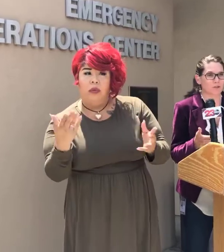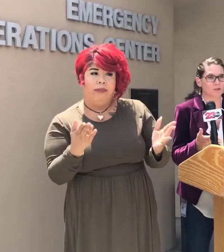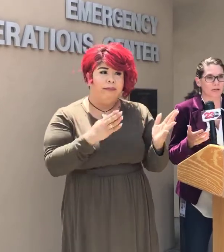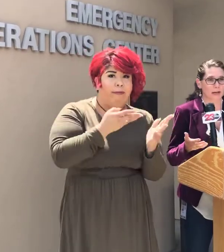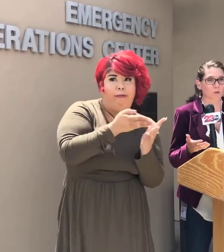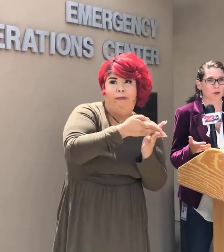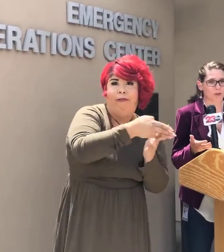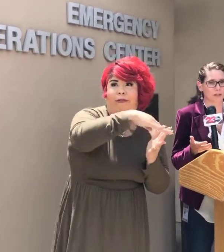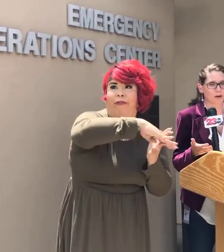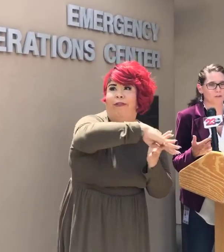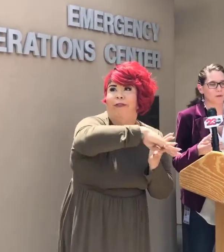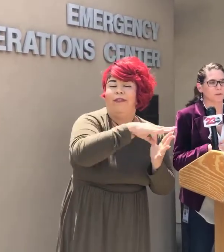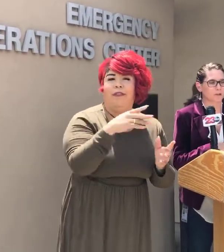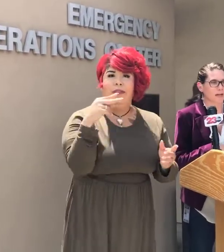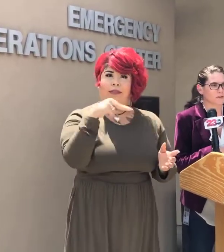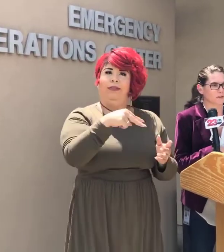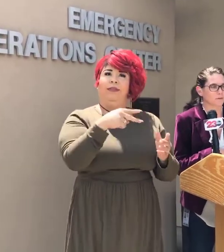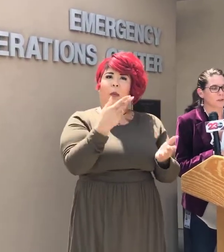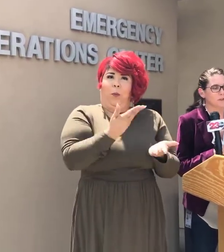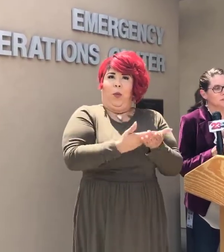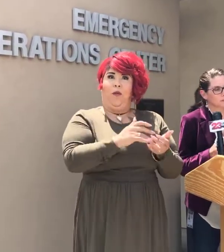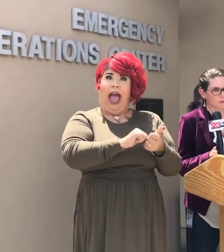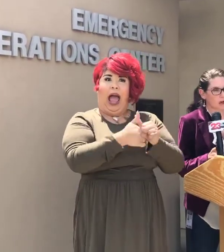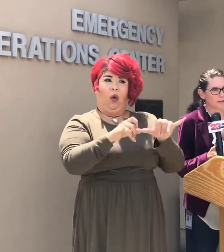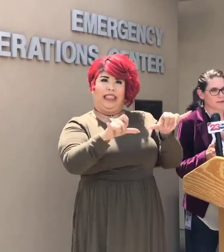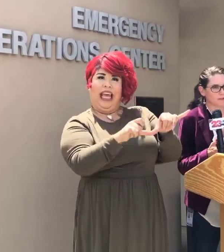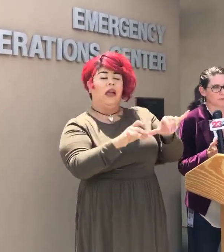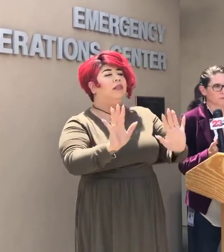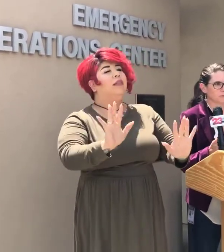to demonstrate how large they are. So we would ask you